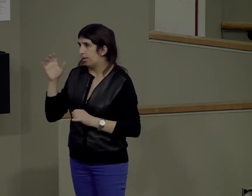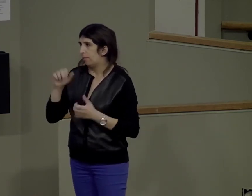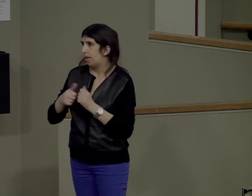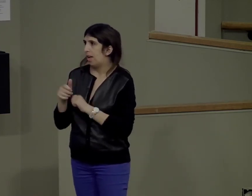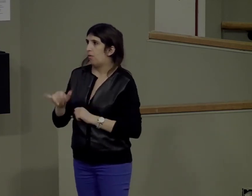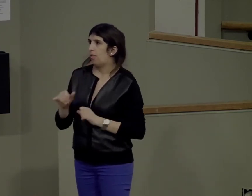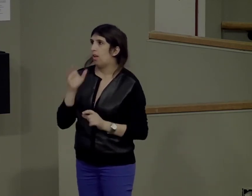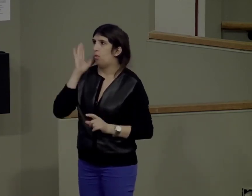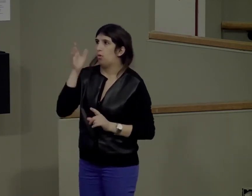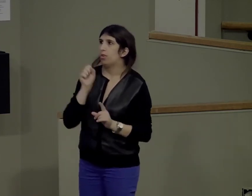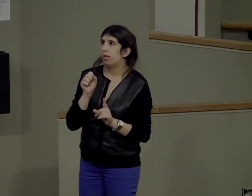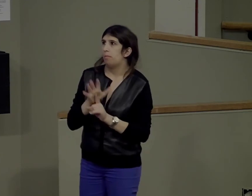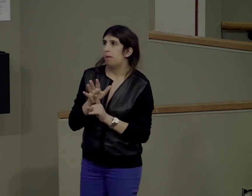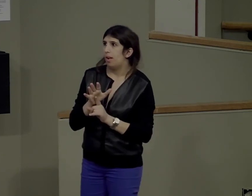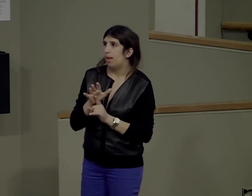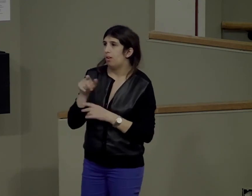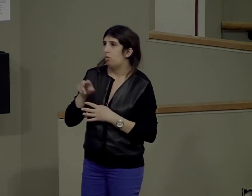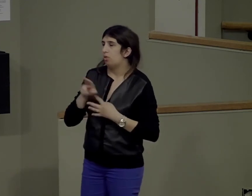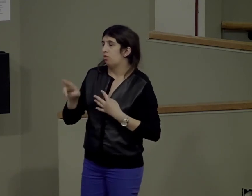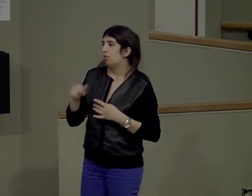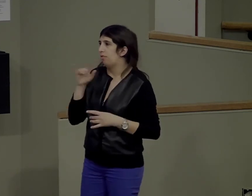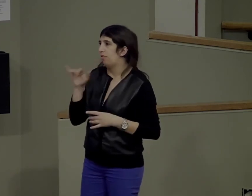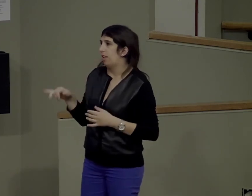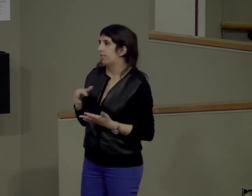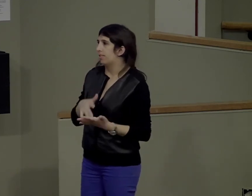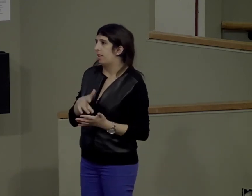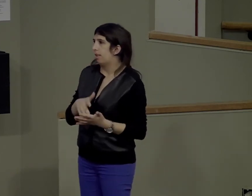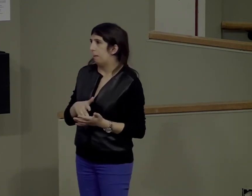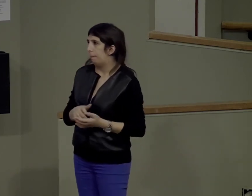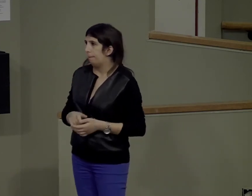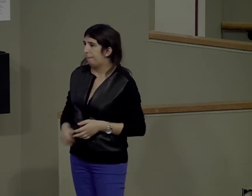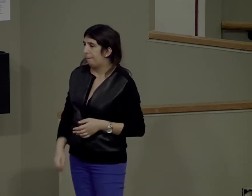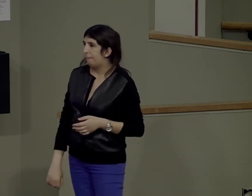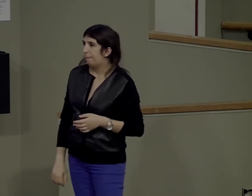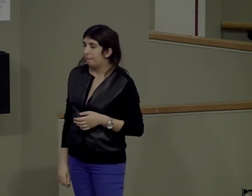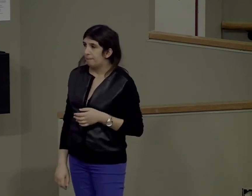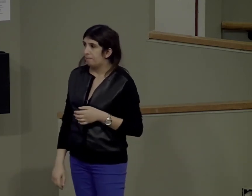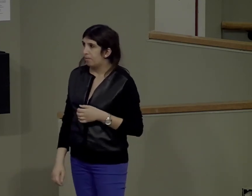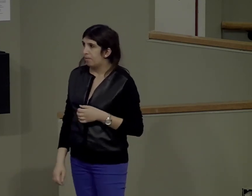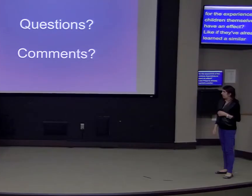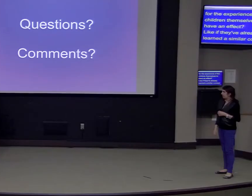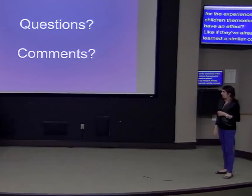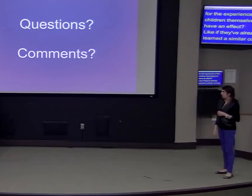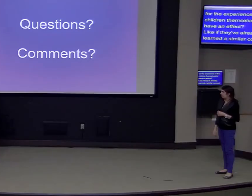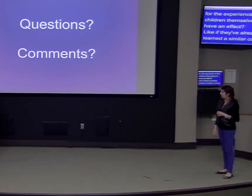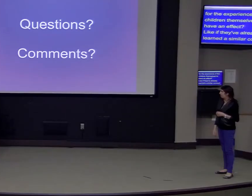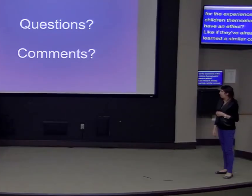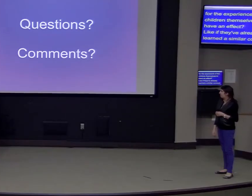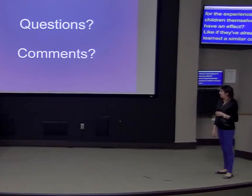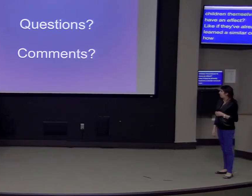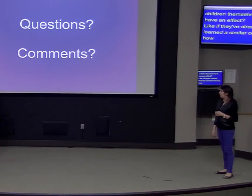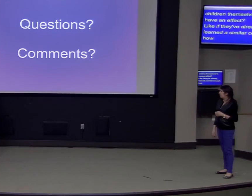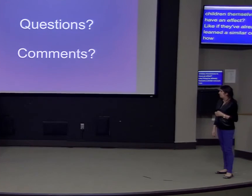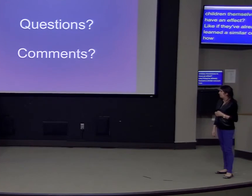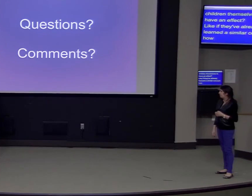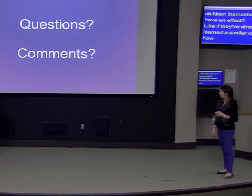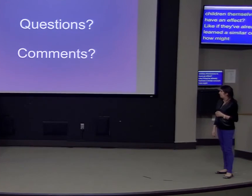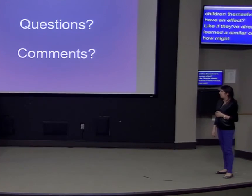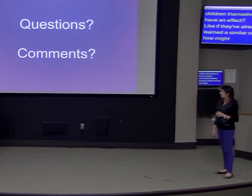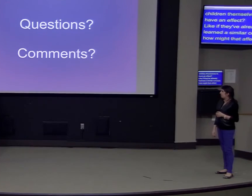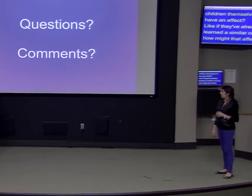have an effect? Like if they've already learned a similar concept, how might that affect the results of your study?